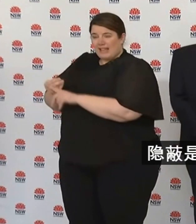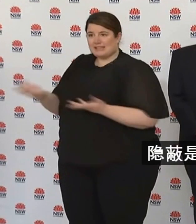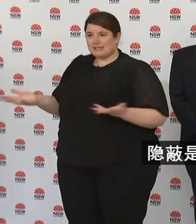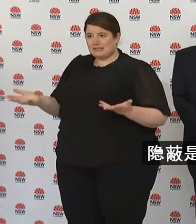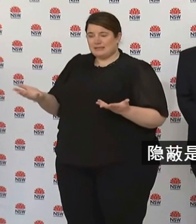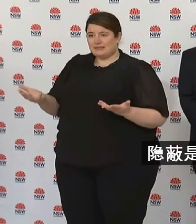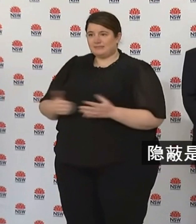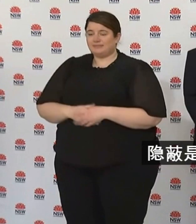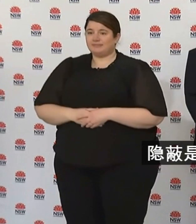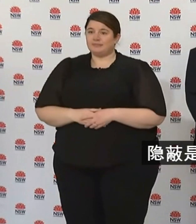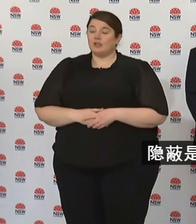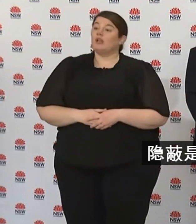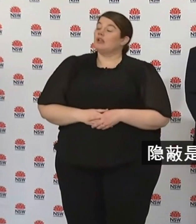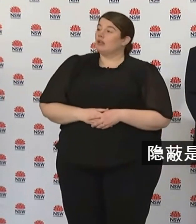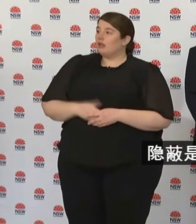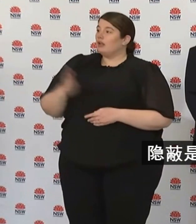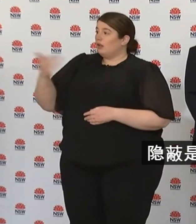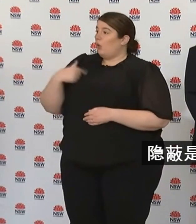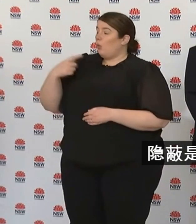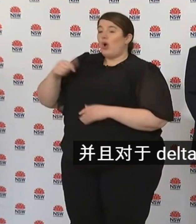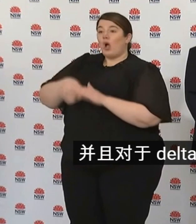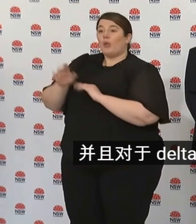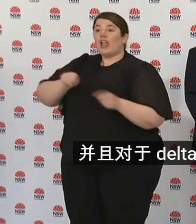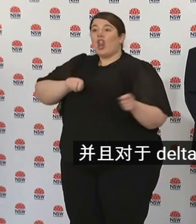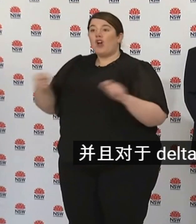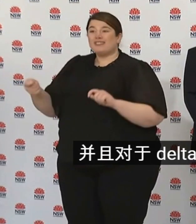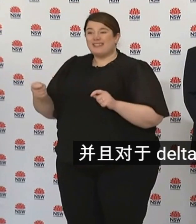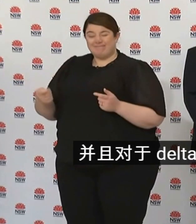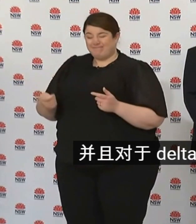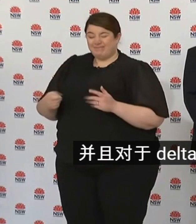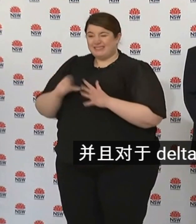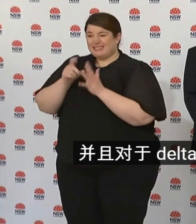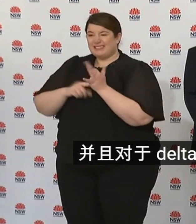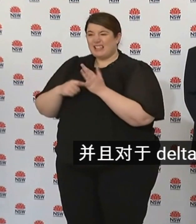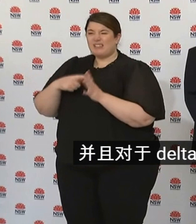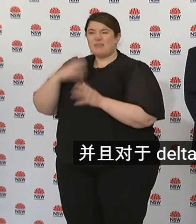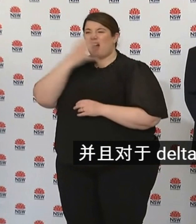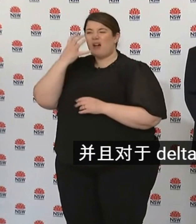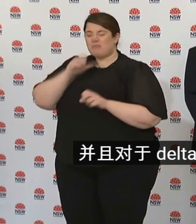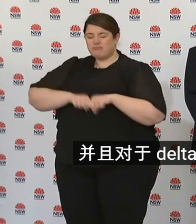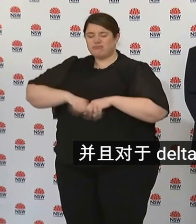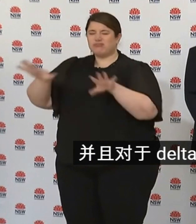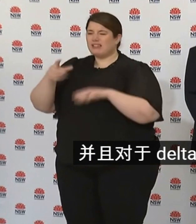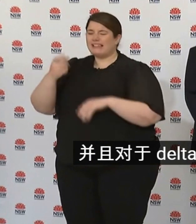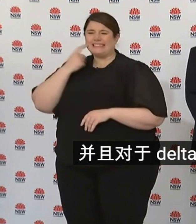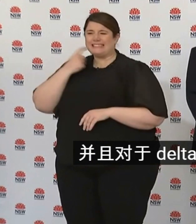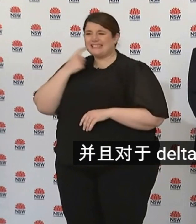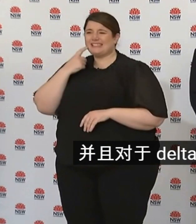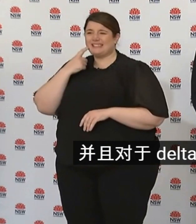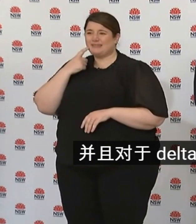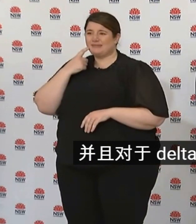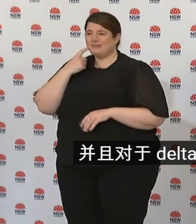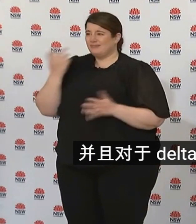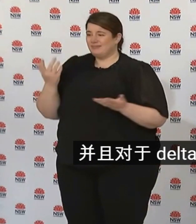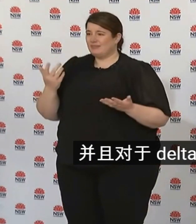that COVID is a severe disease for any age group, and with the Delta strain we cannot